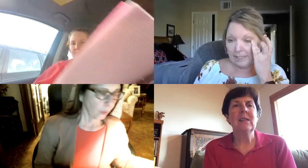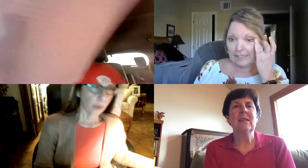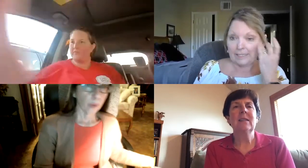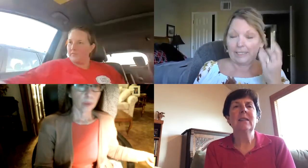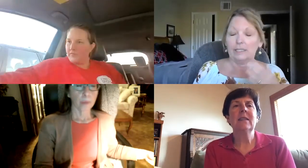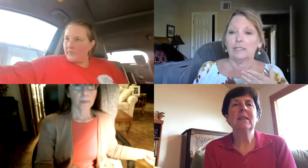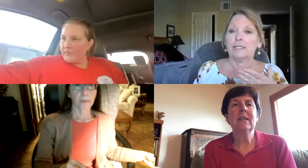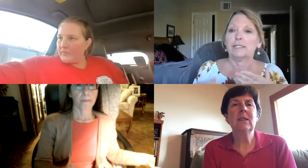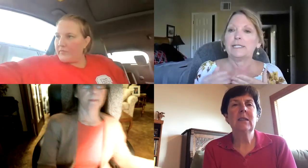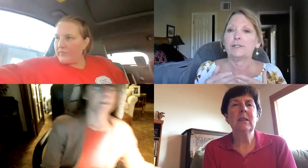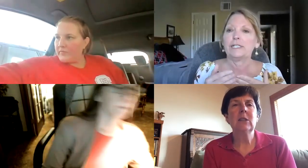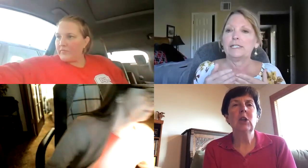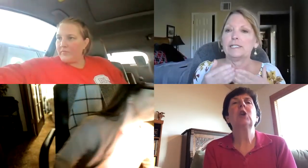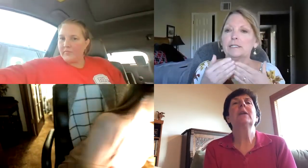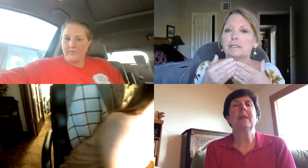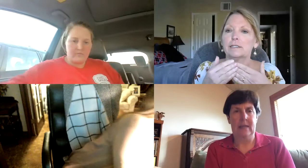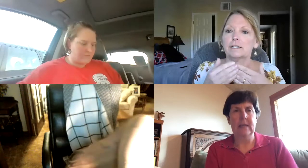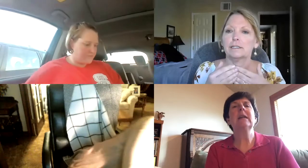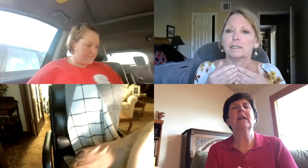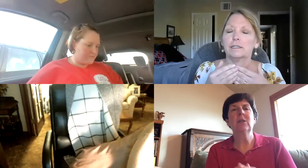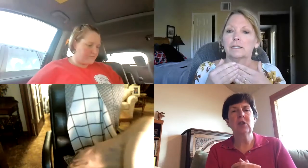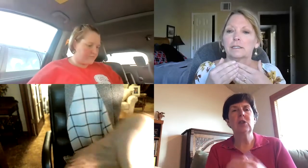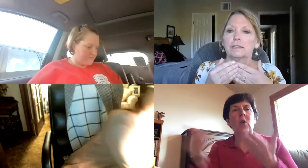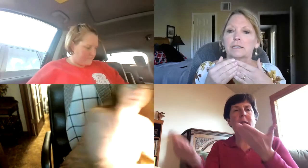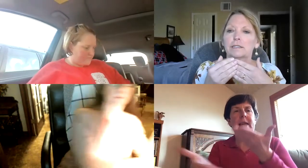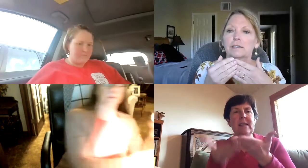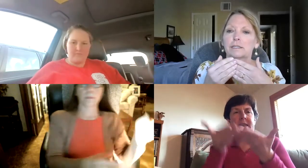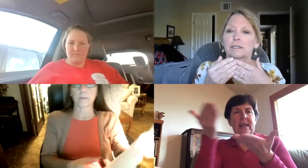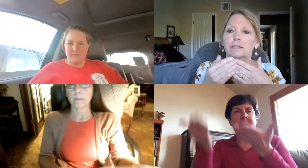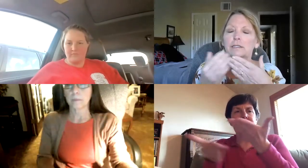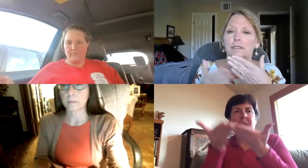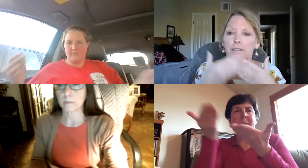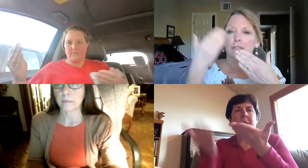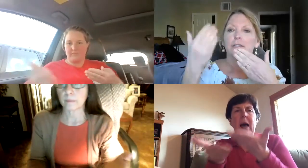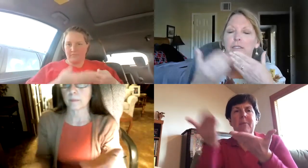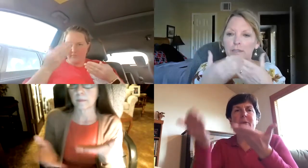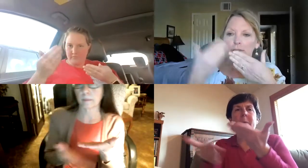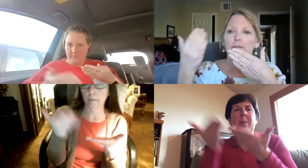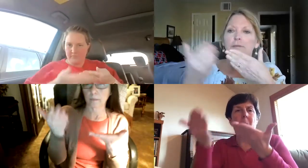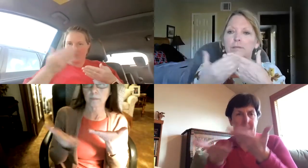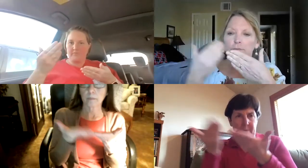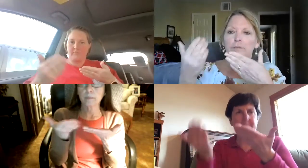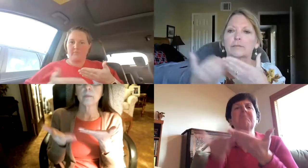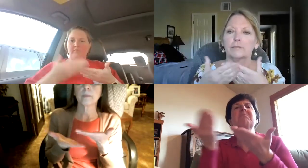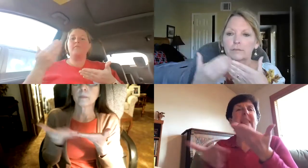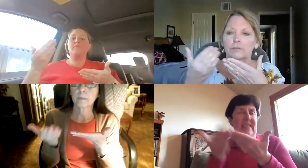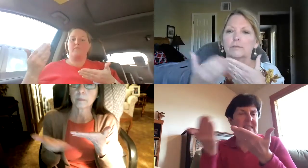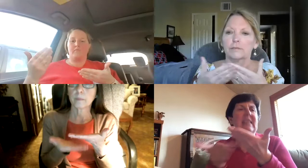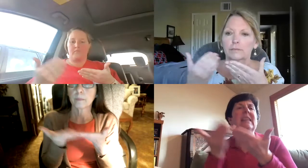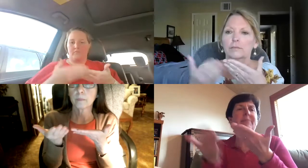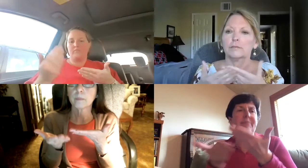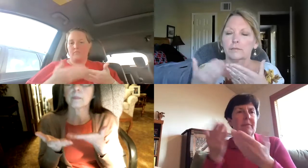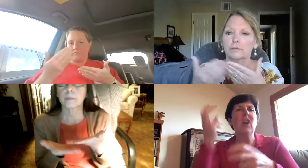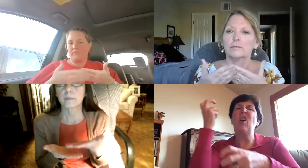versus easy. Is near and easy? So easy is coming up from the bottom.